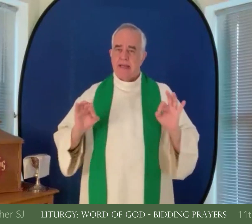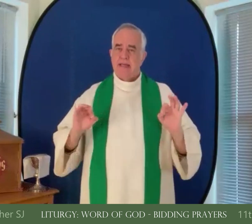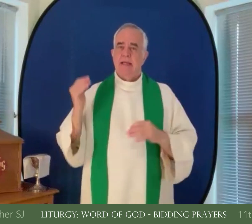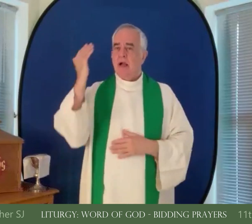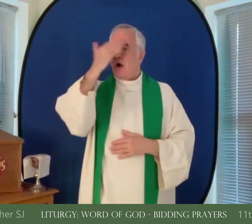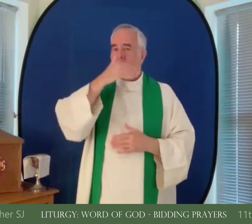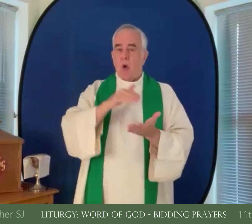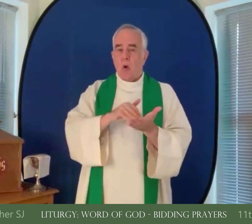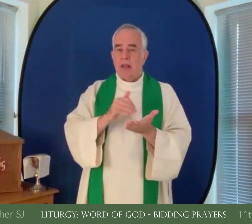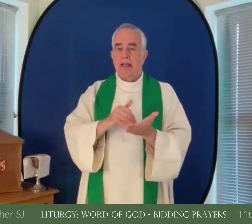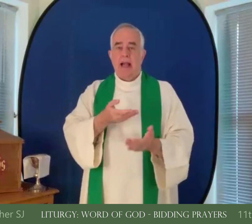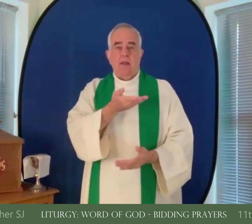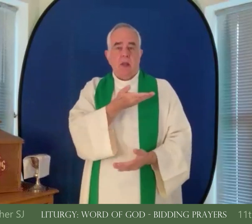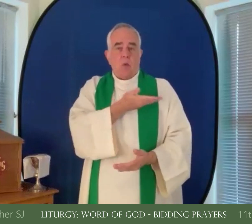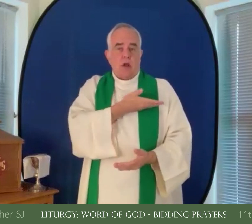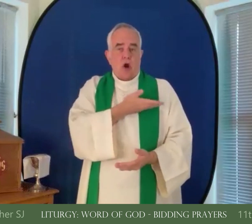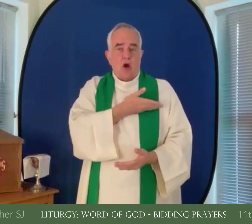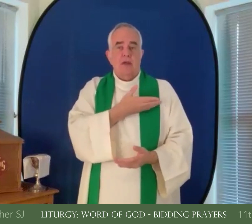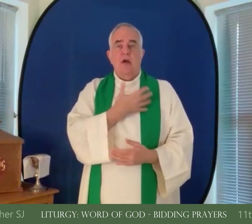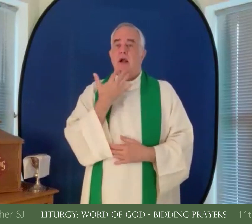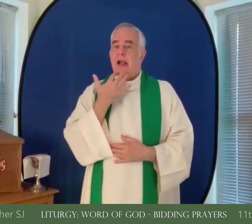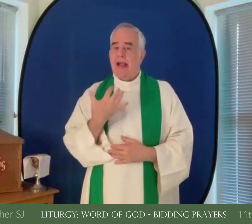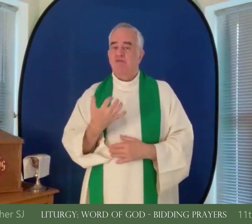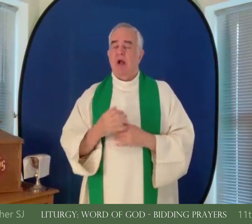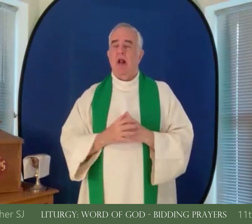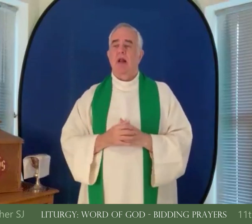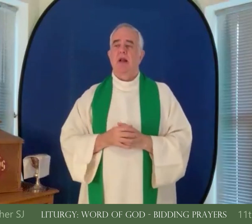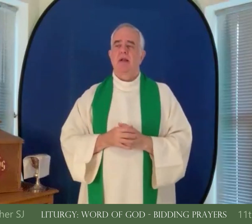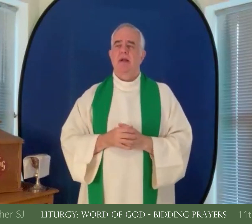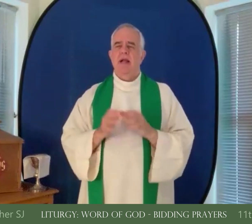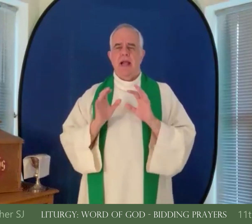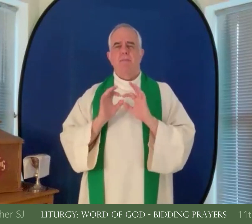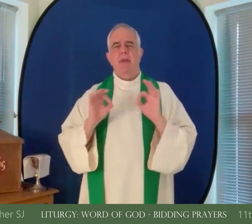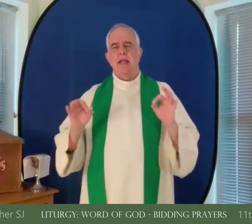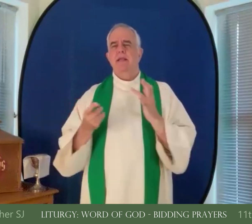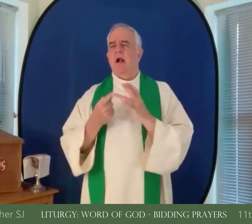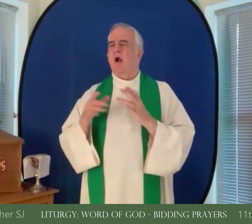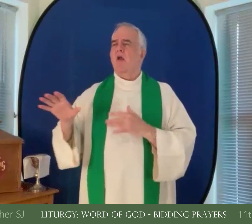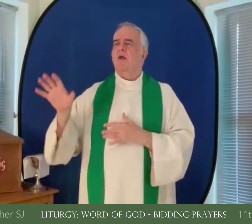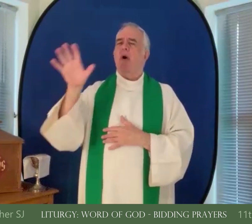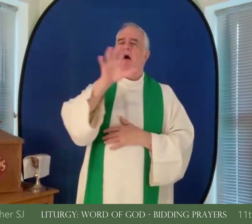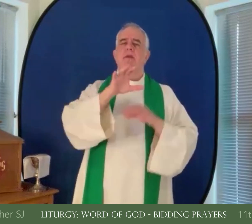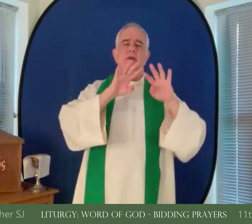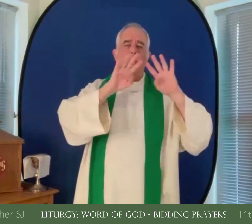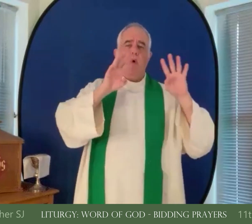Peace in the Holy Land with Gaza, Israel, peace in other parts of the